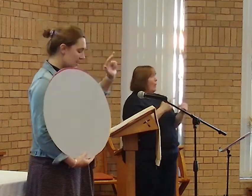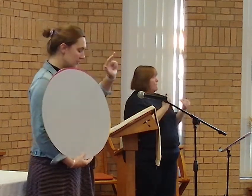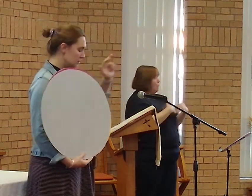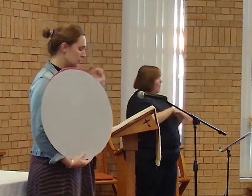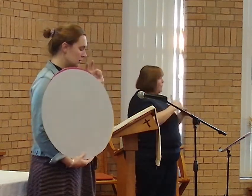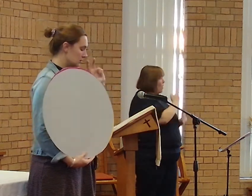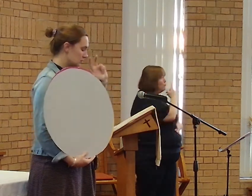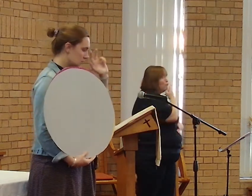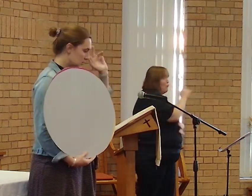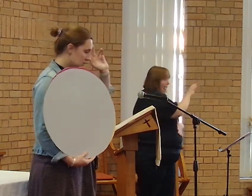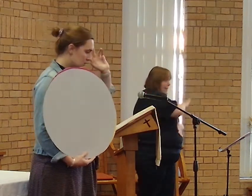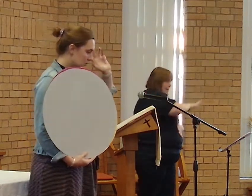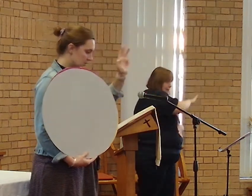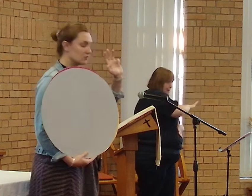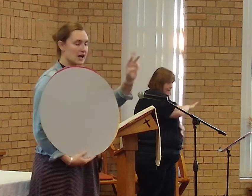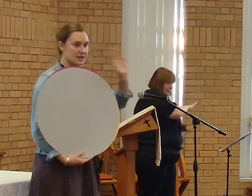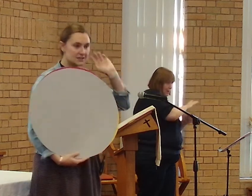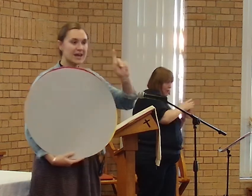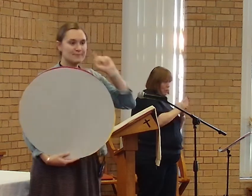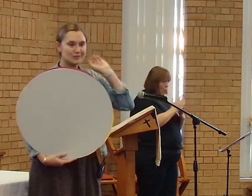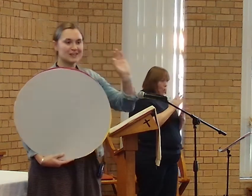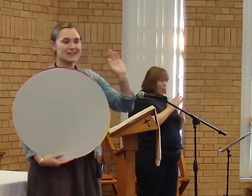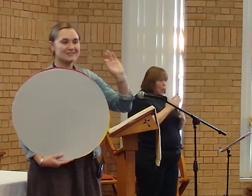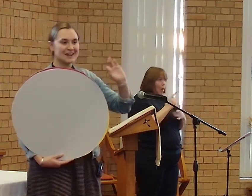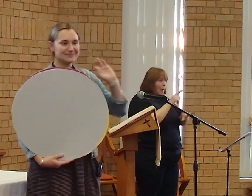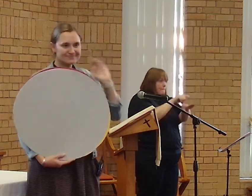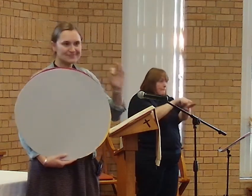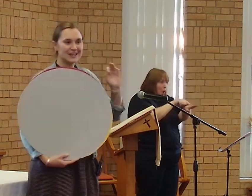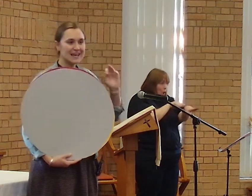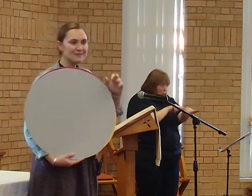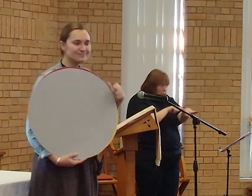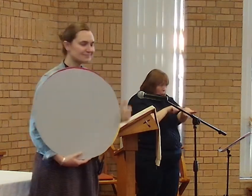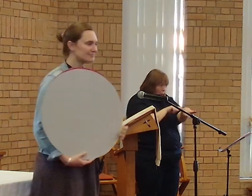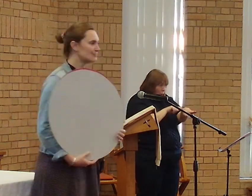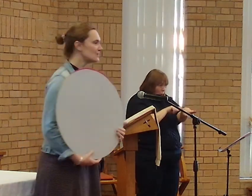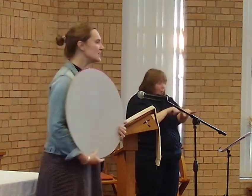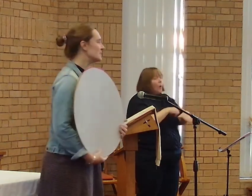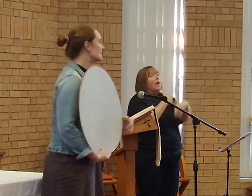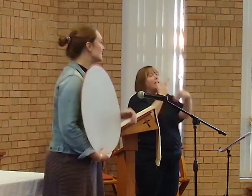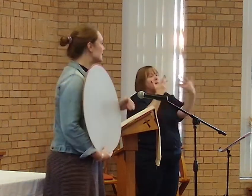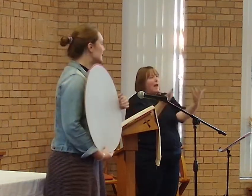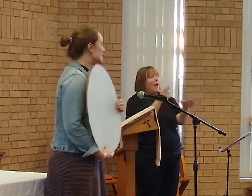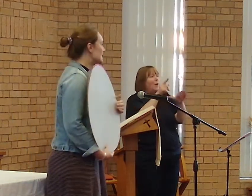the yellow to the grey. Yeah, we've done that round. Okay?